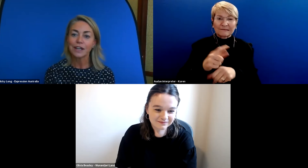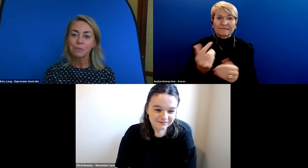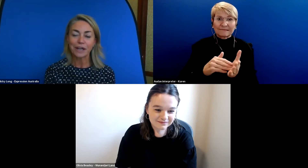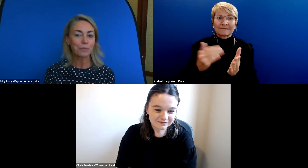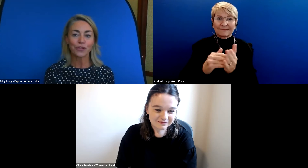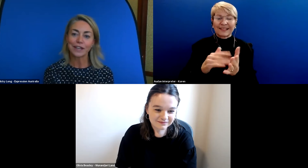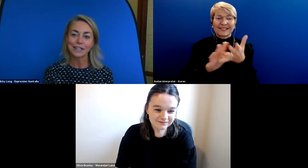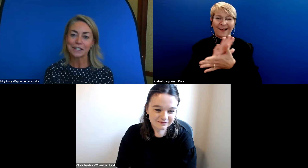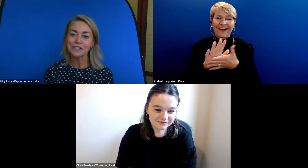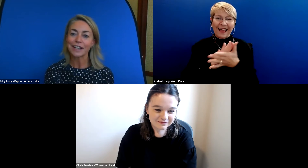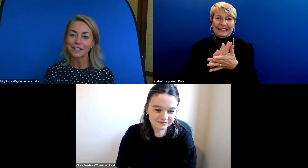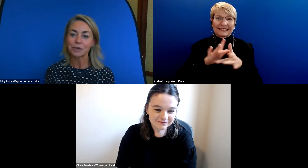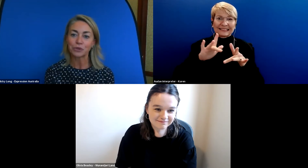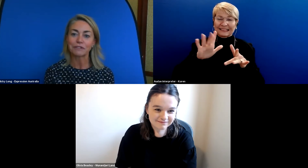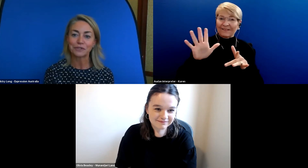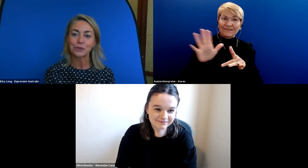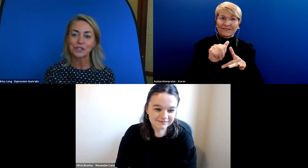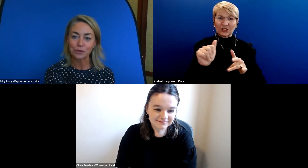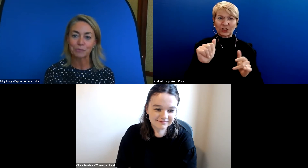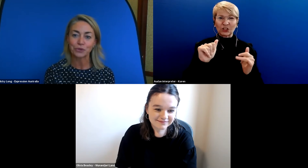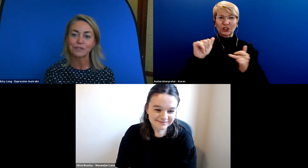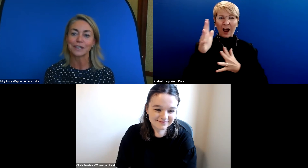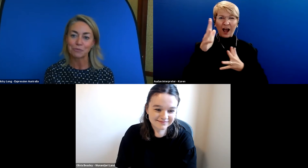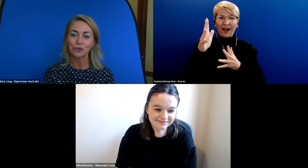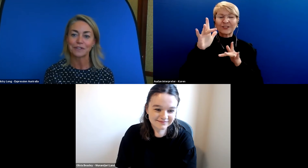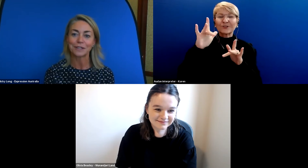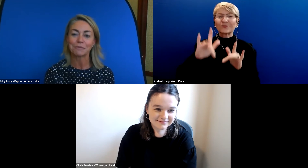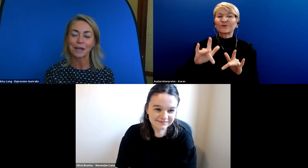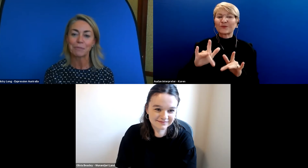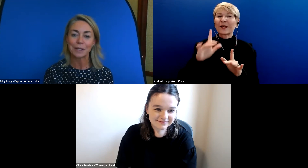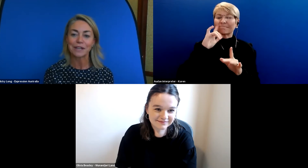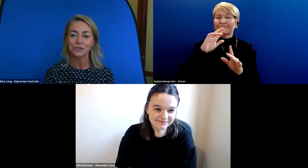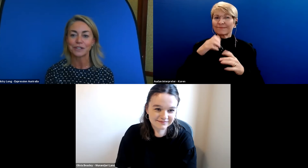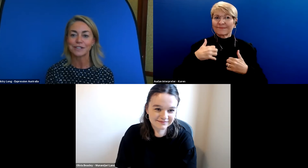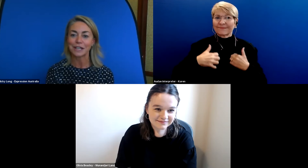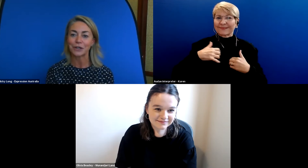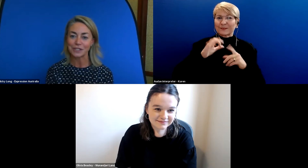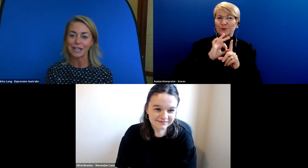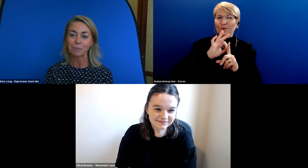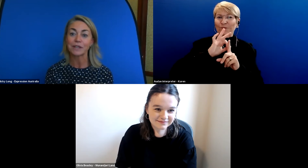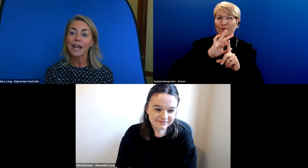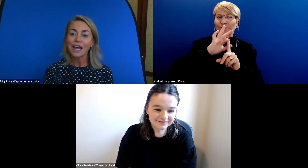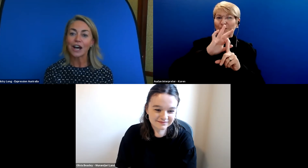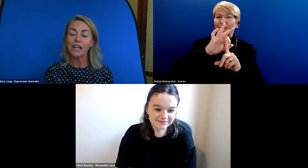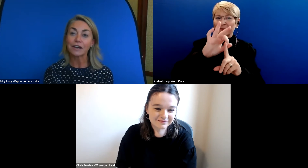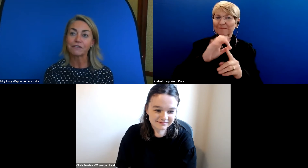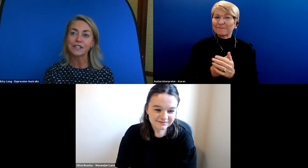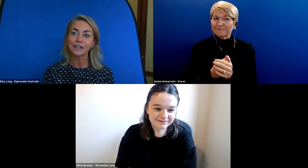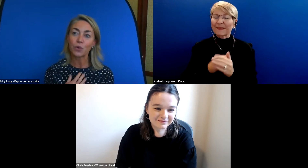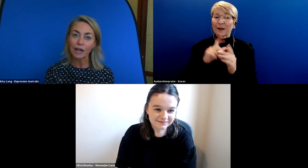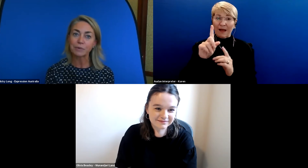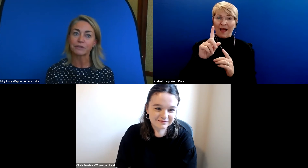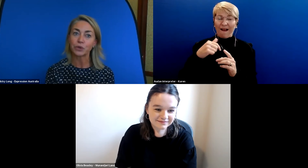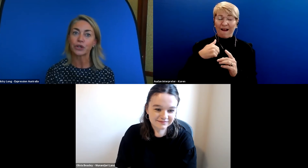knowledge. But I'm not there yet, and I'm looking forward to improving and being better at Auslan. But I've